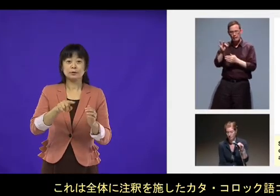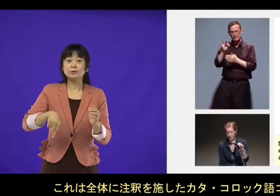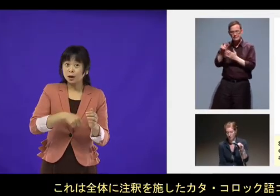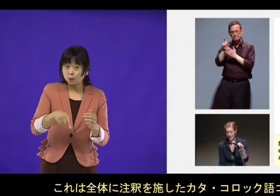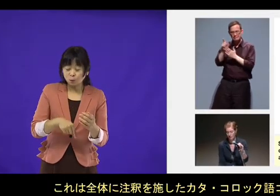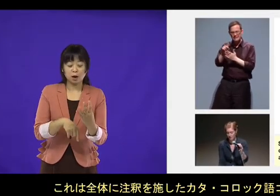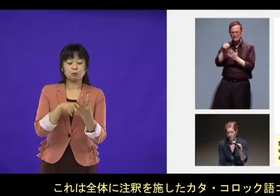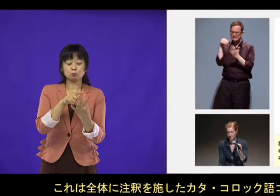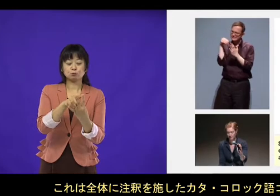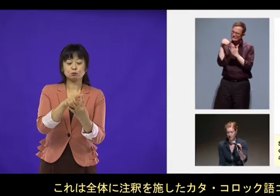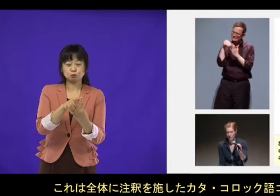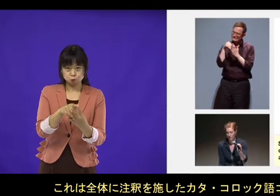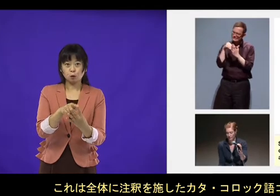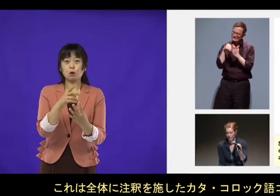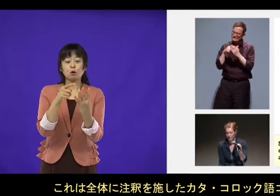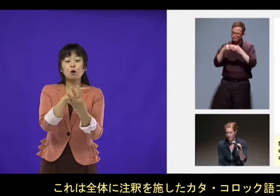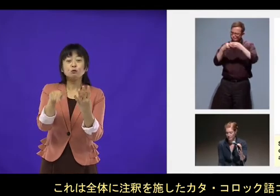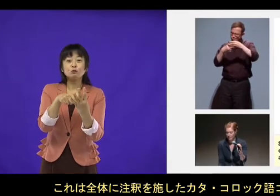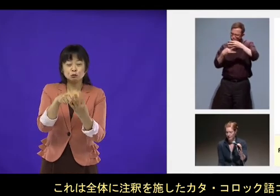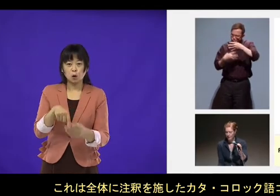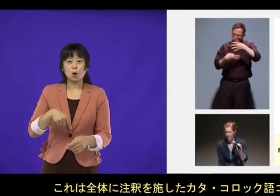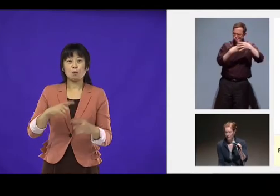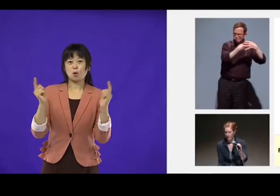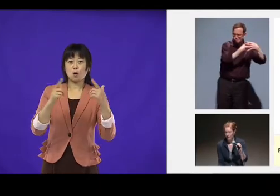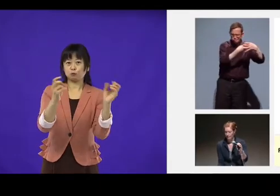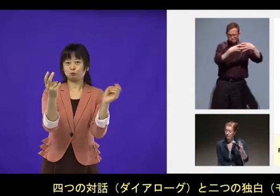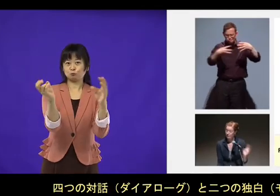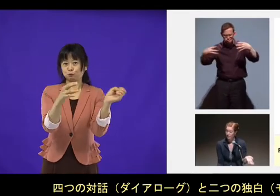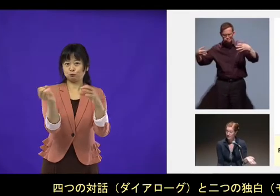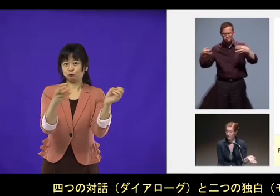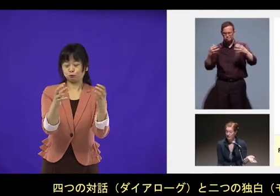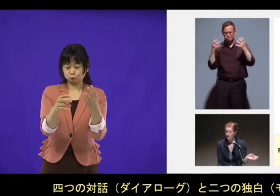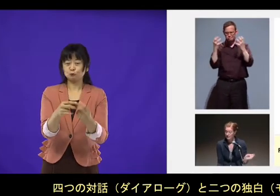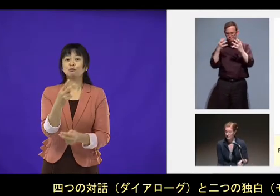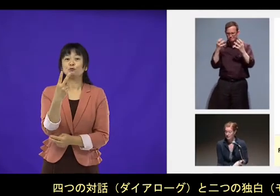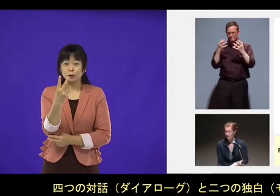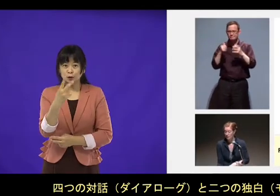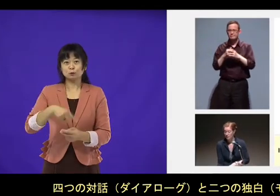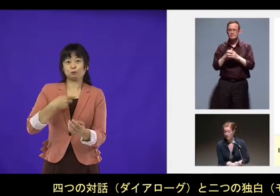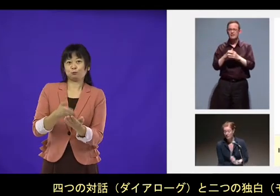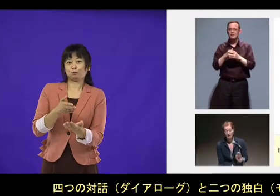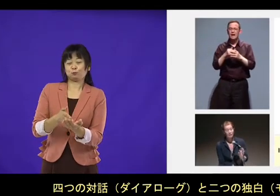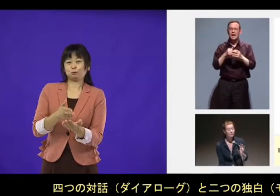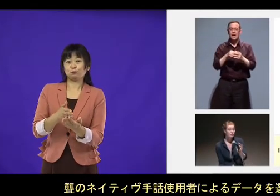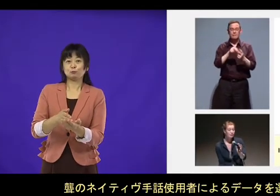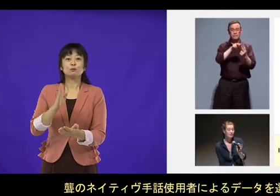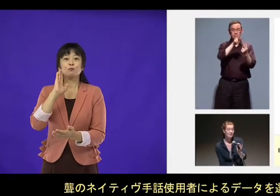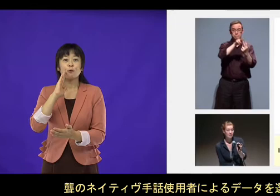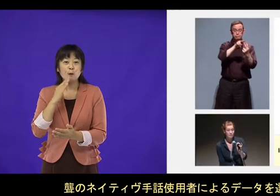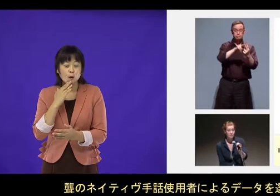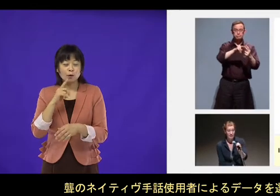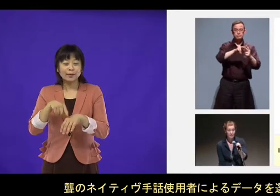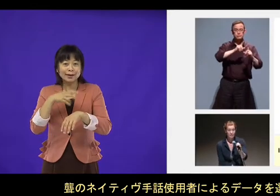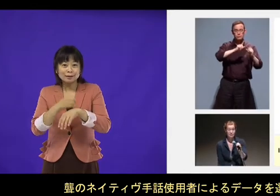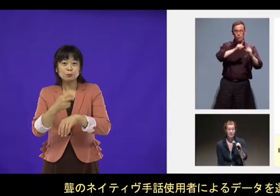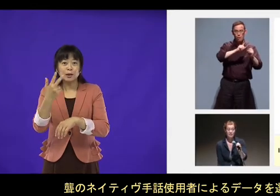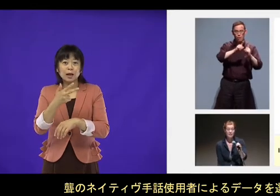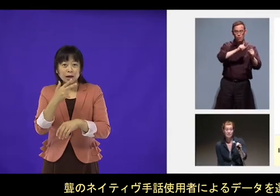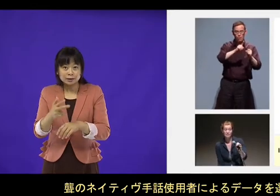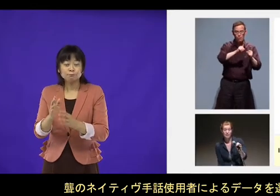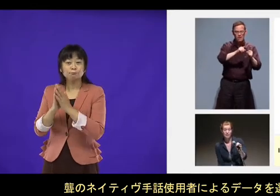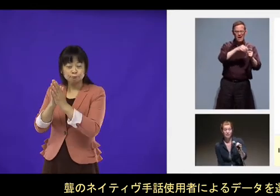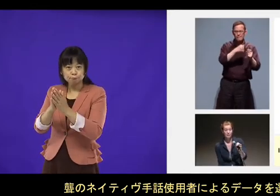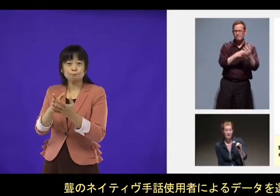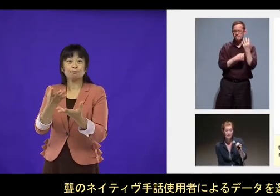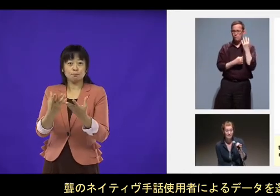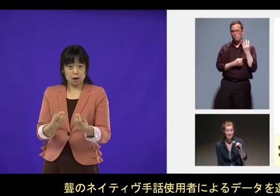the total annotated Katakolok corpus. From 4 dialogues and 2 monologues, I've used data from deaf